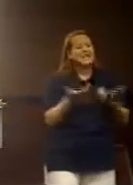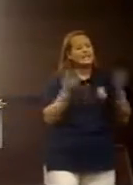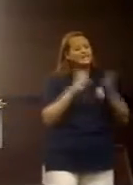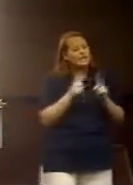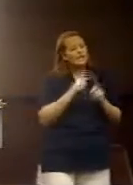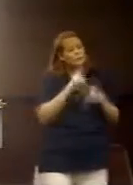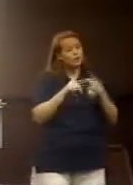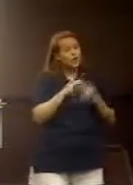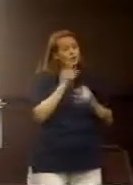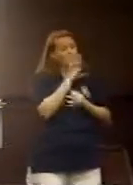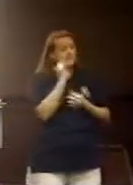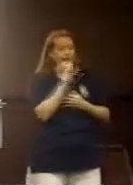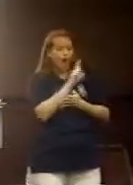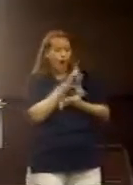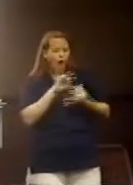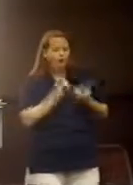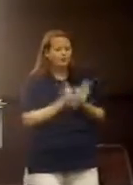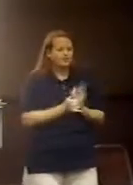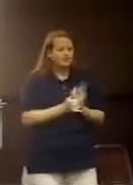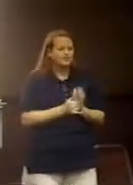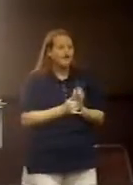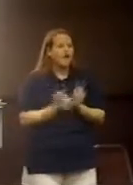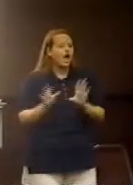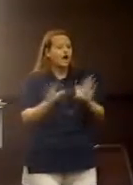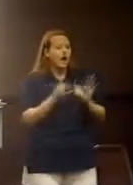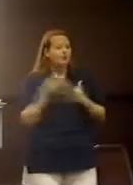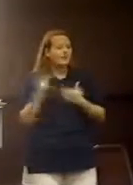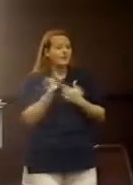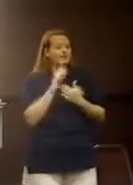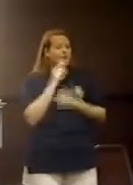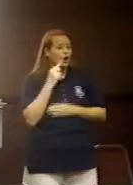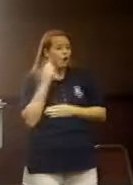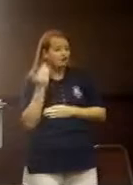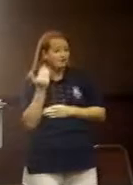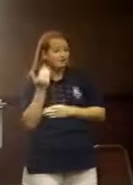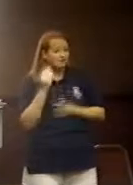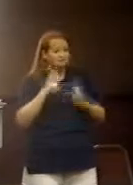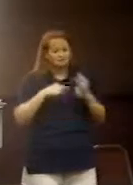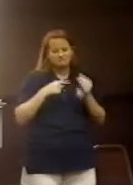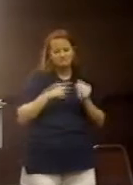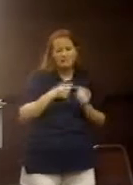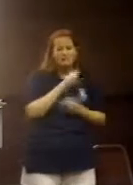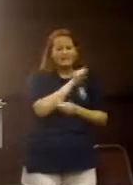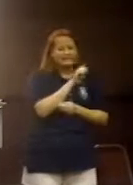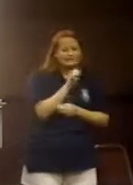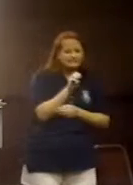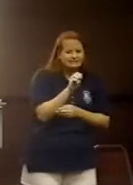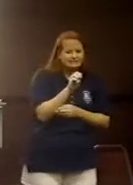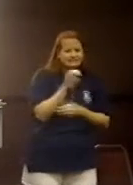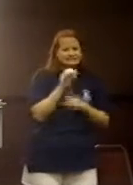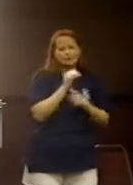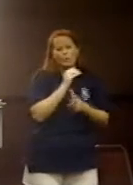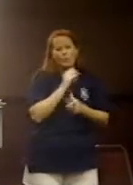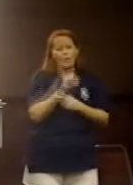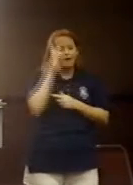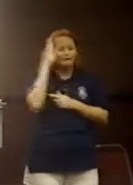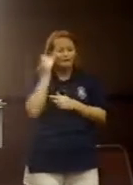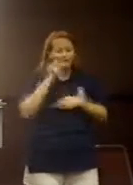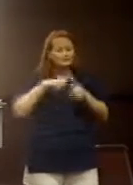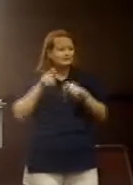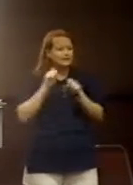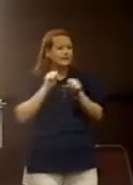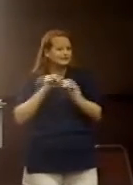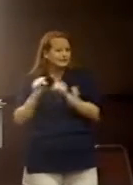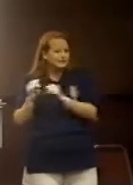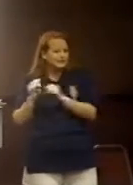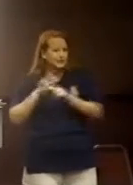to kind of take all these common things that are said about C or invented sign